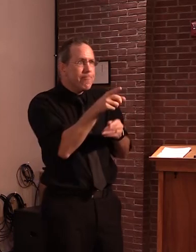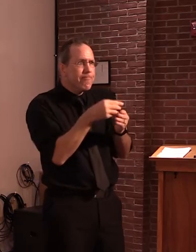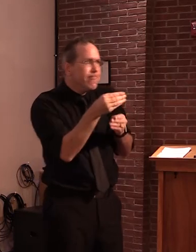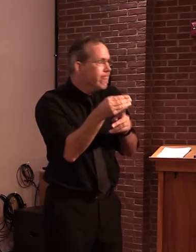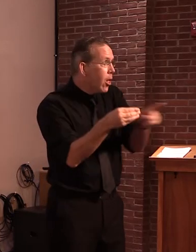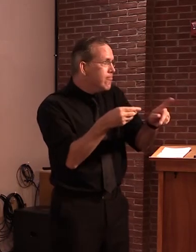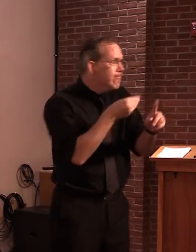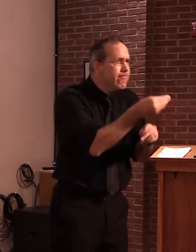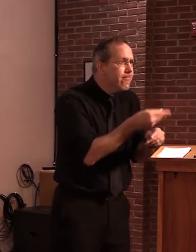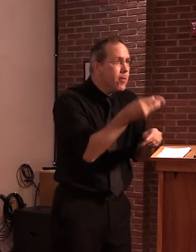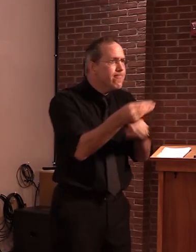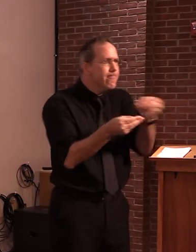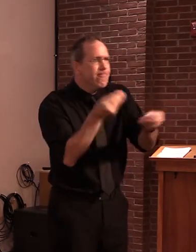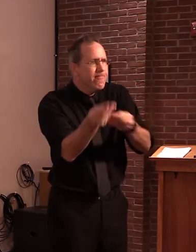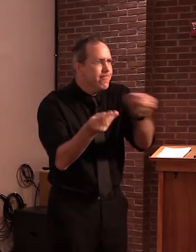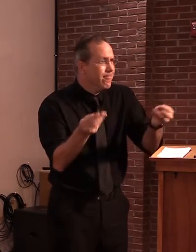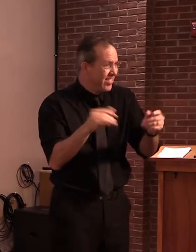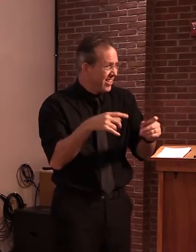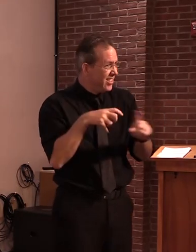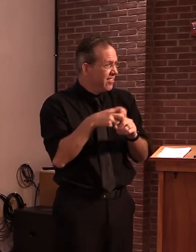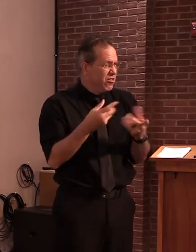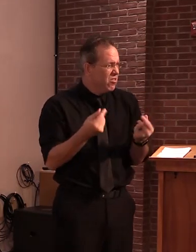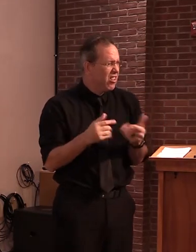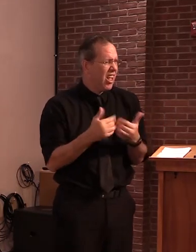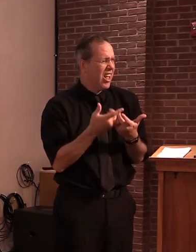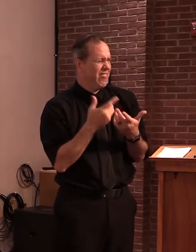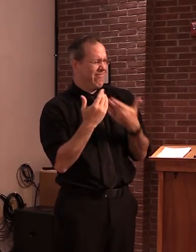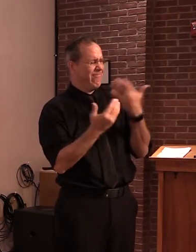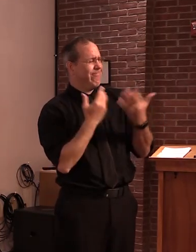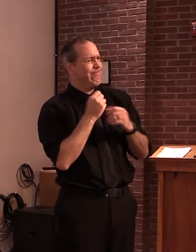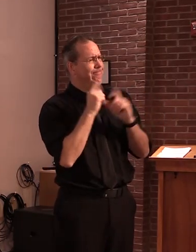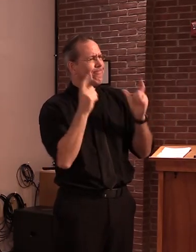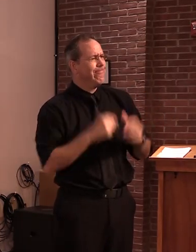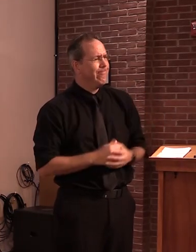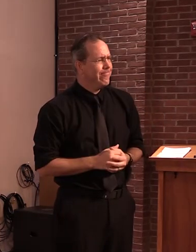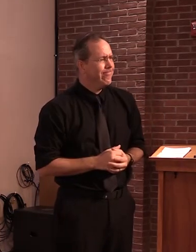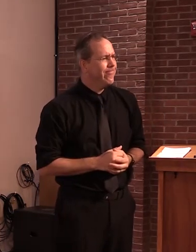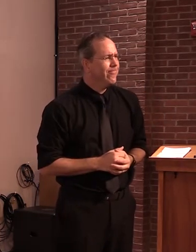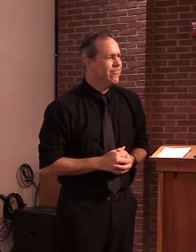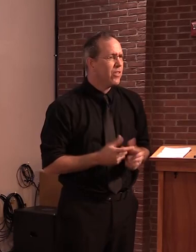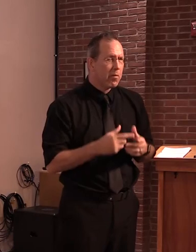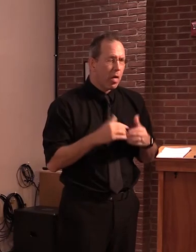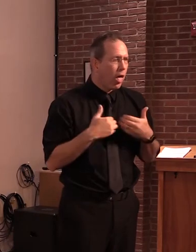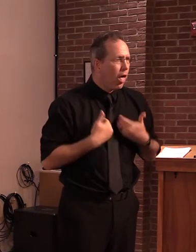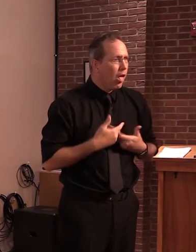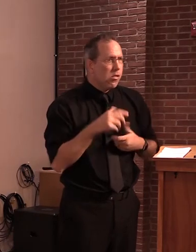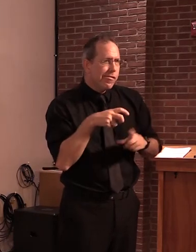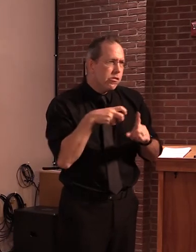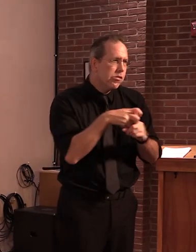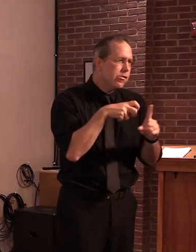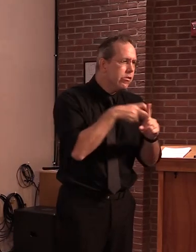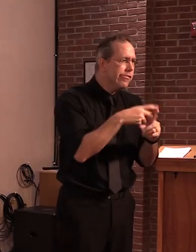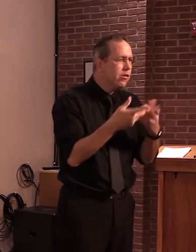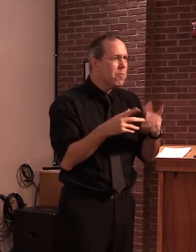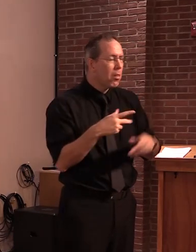or real aggressive, not aggressive, but at least outward effort.